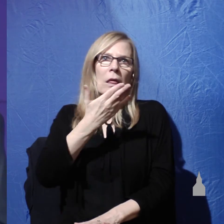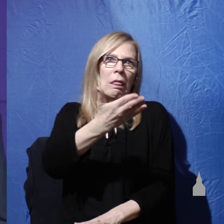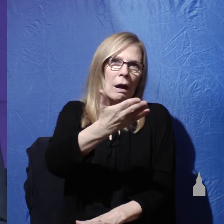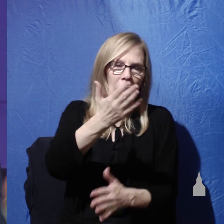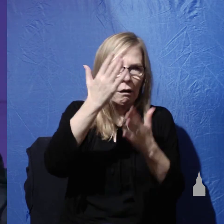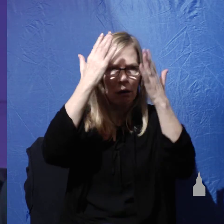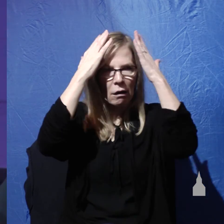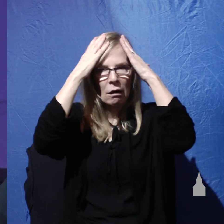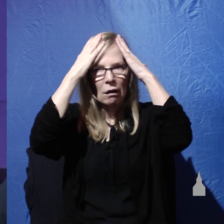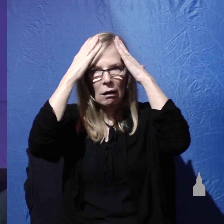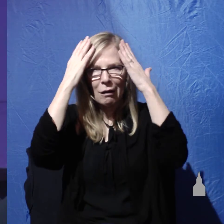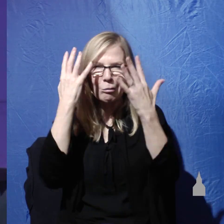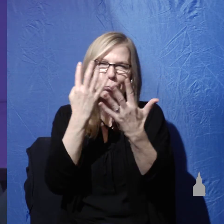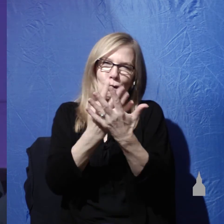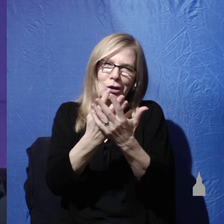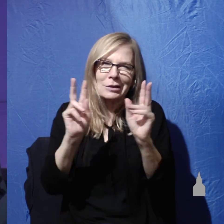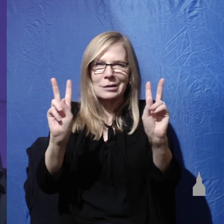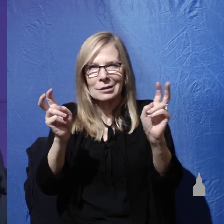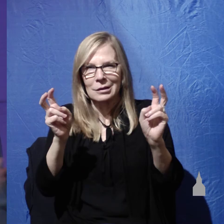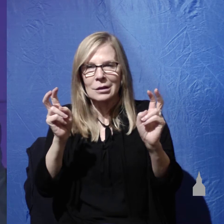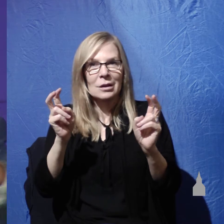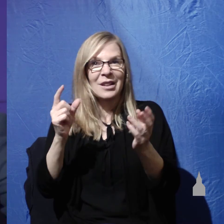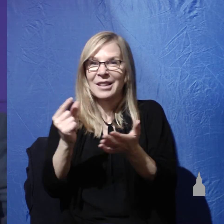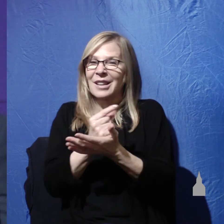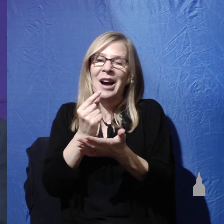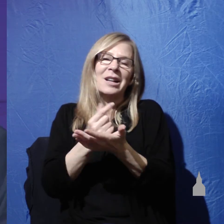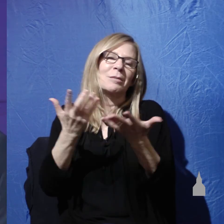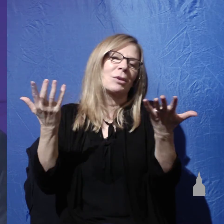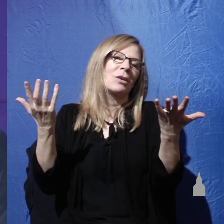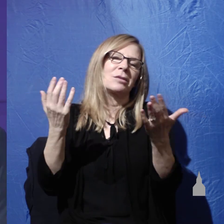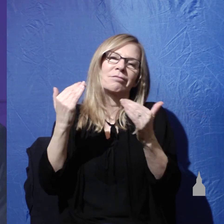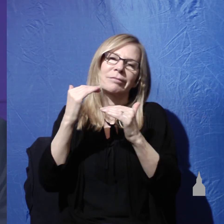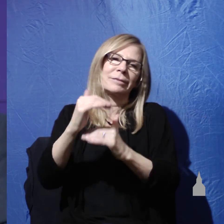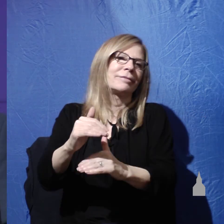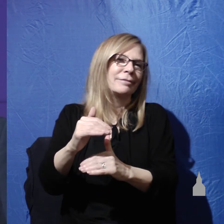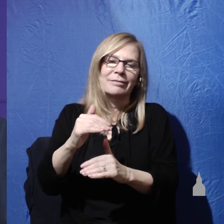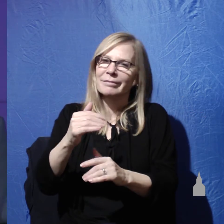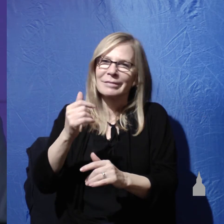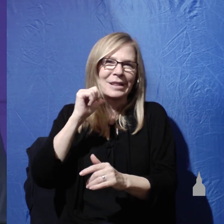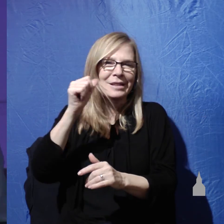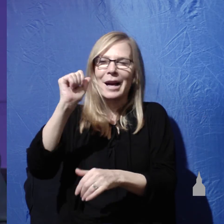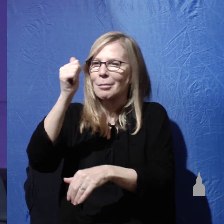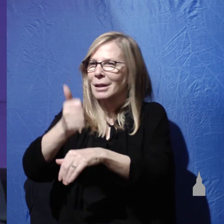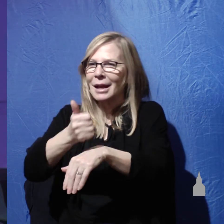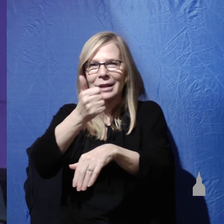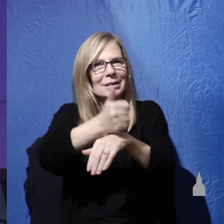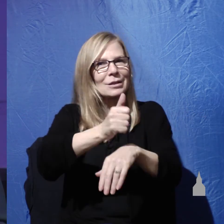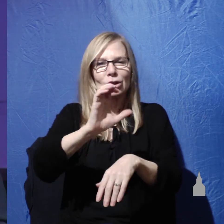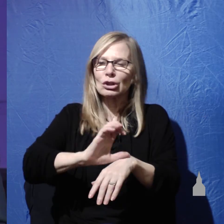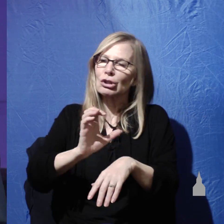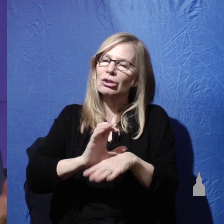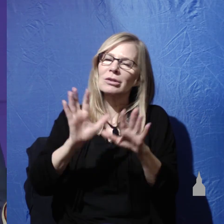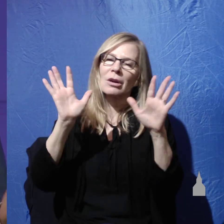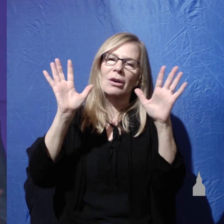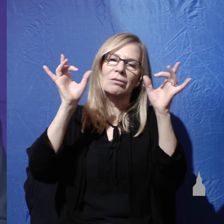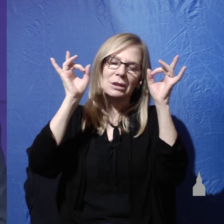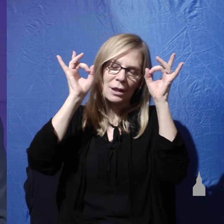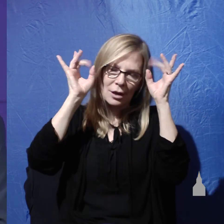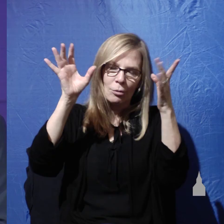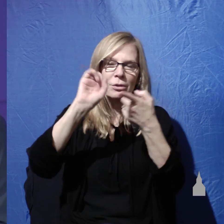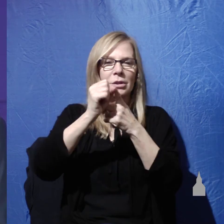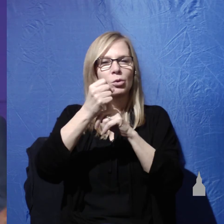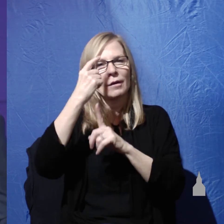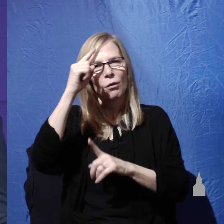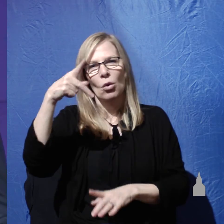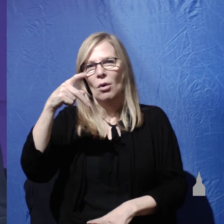in some type of imprisonment. The gospel's not getting out. He's not planting any churches. What a terrible